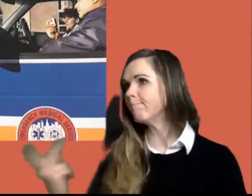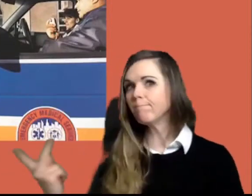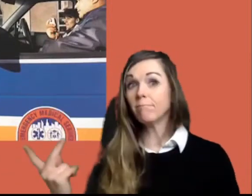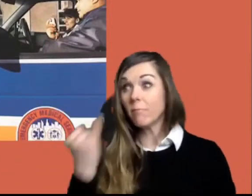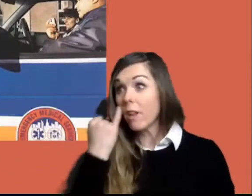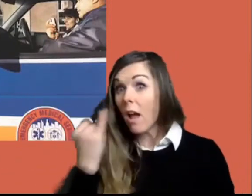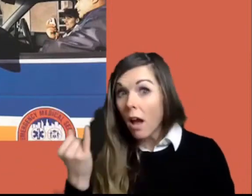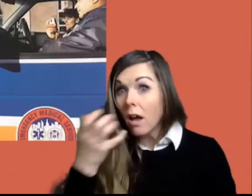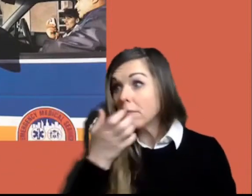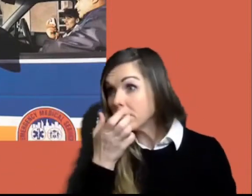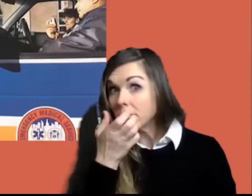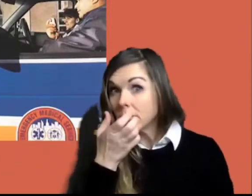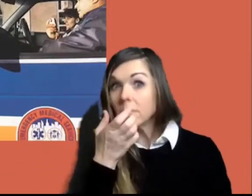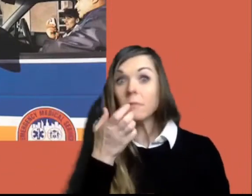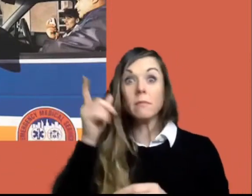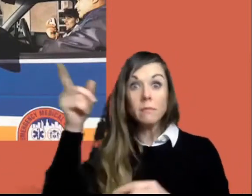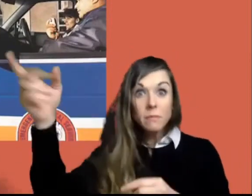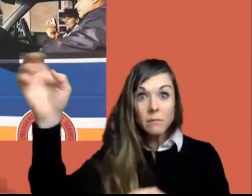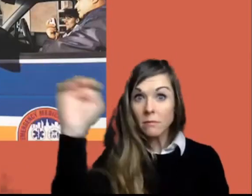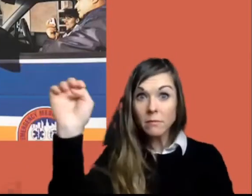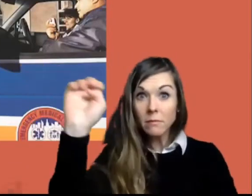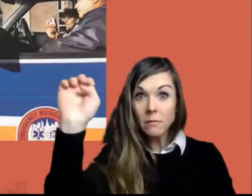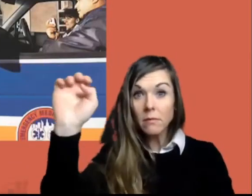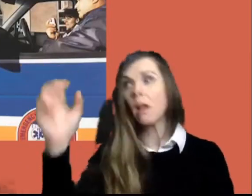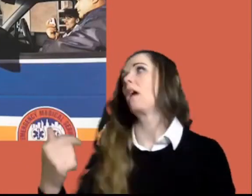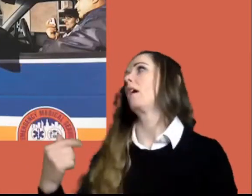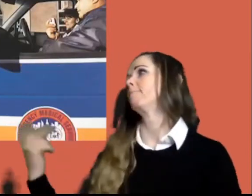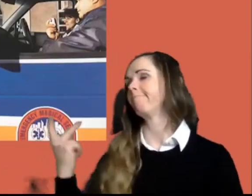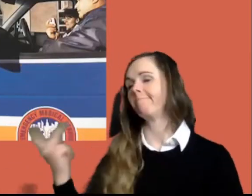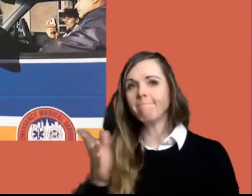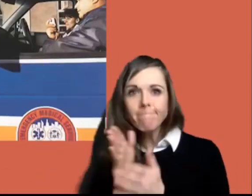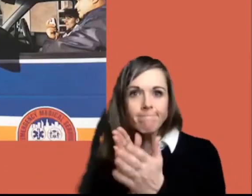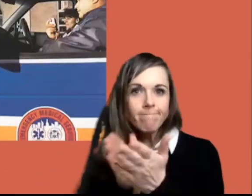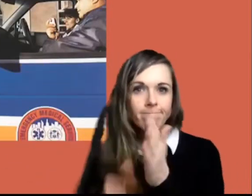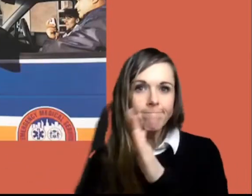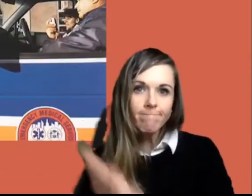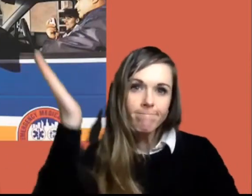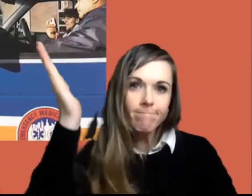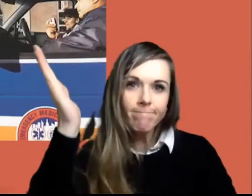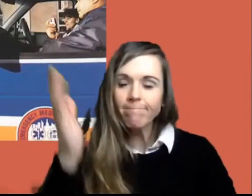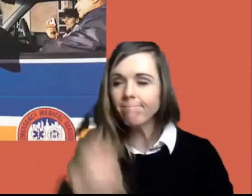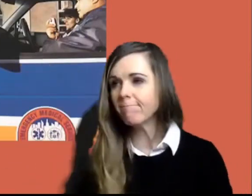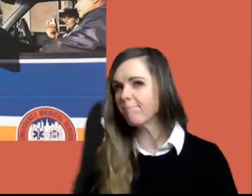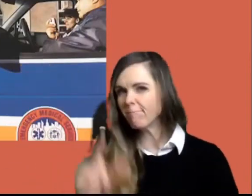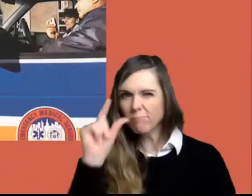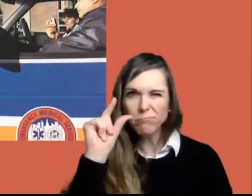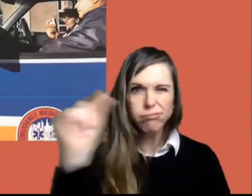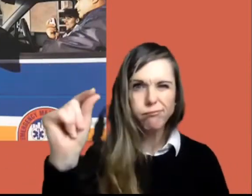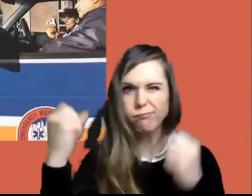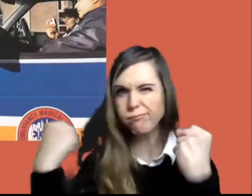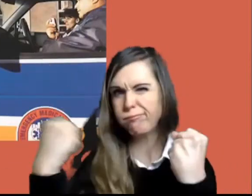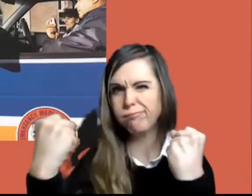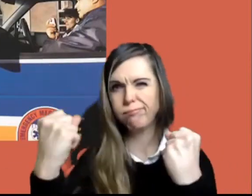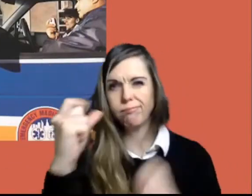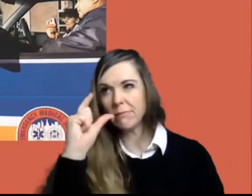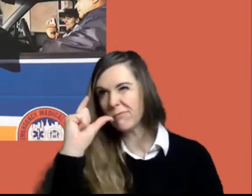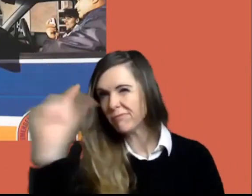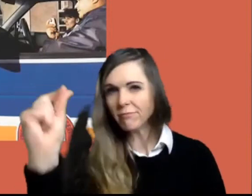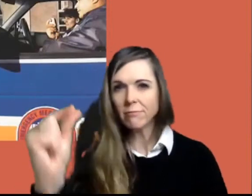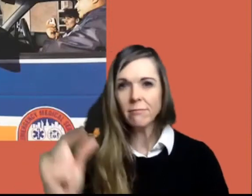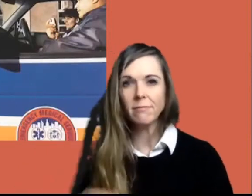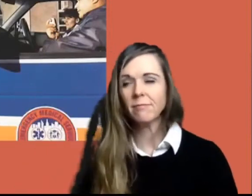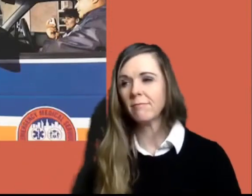happening, that we need to go. And if it says that it is an emergency, we are ready